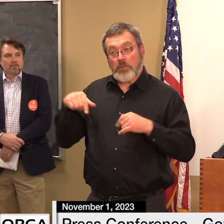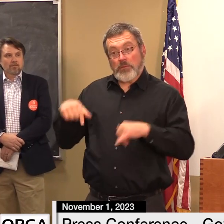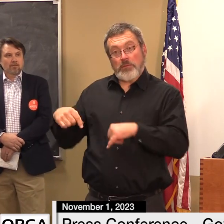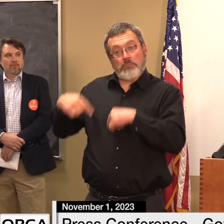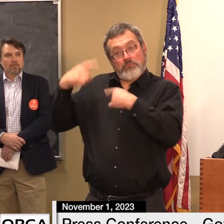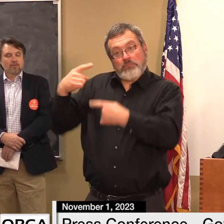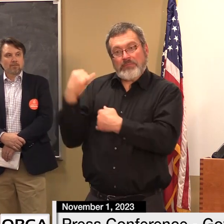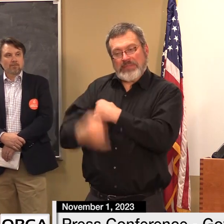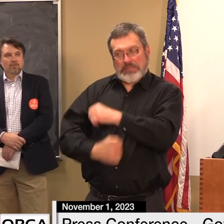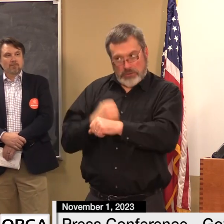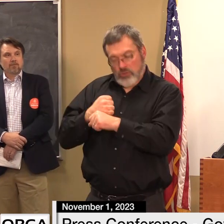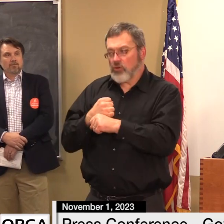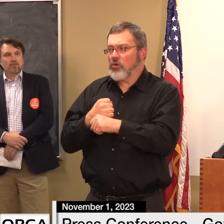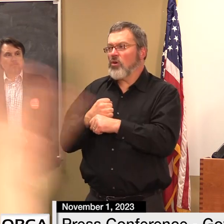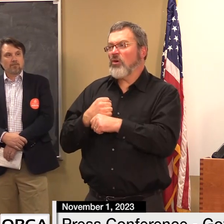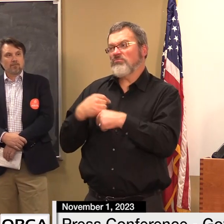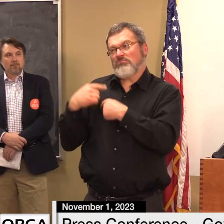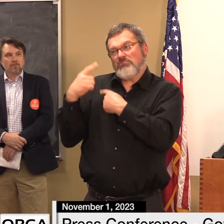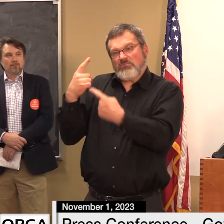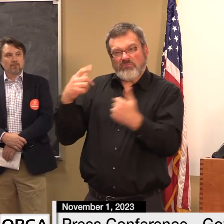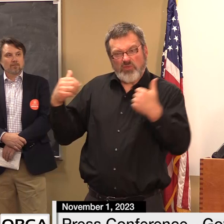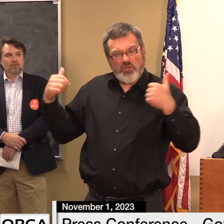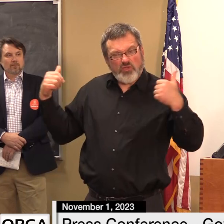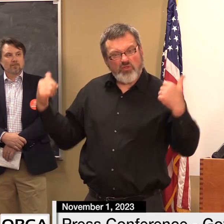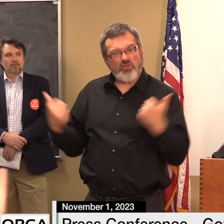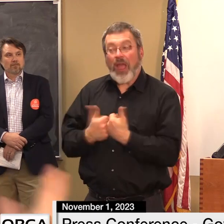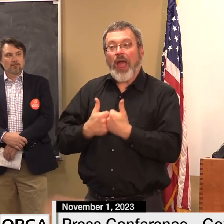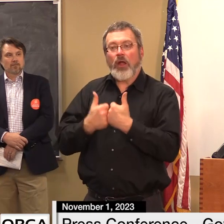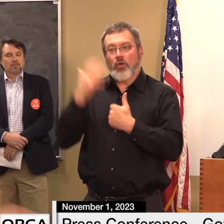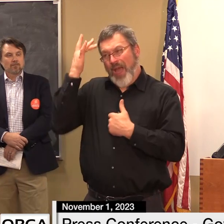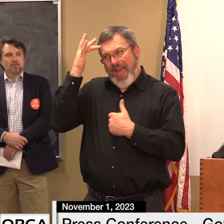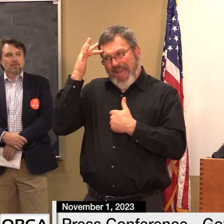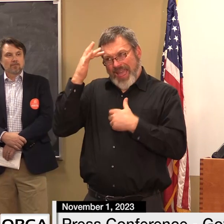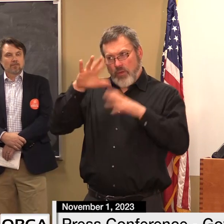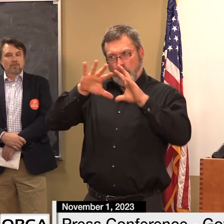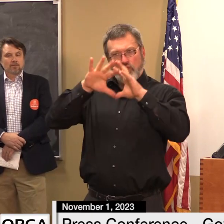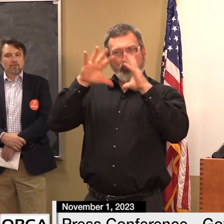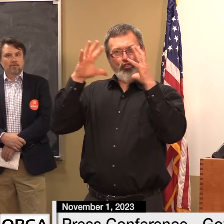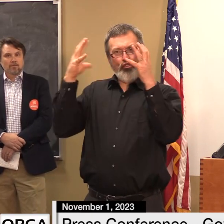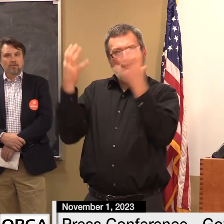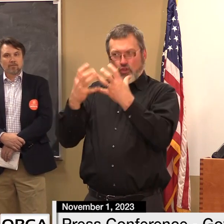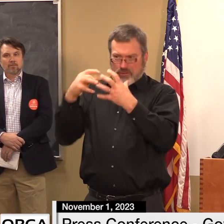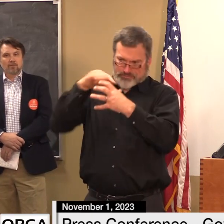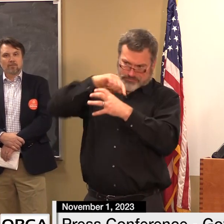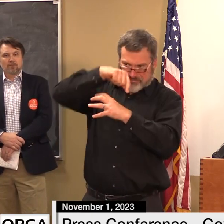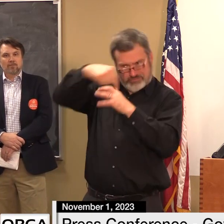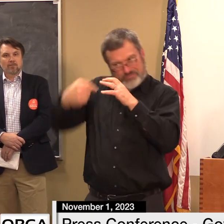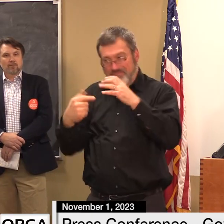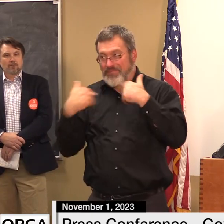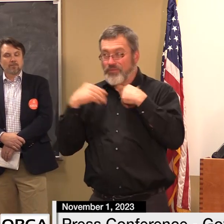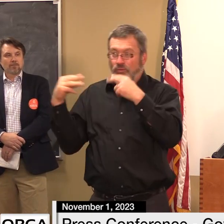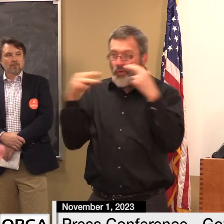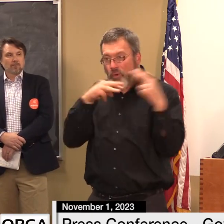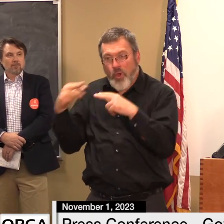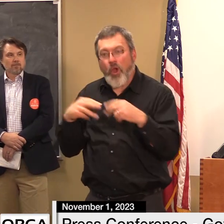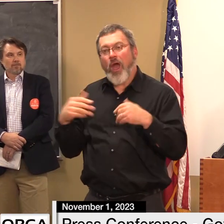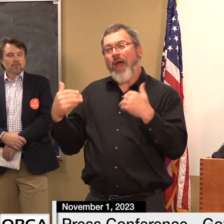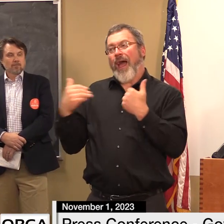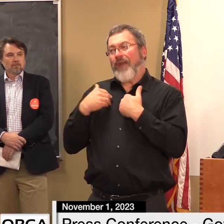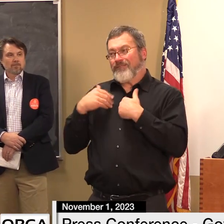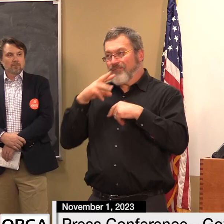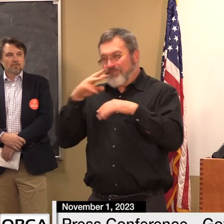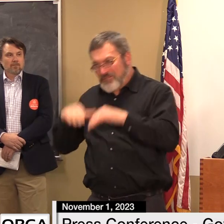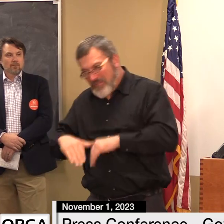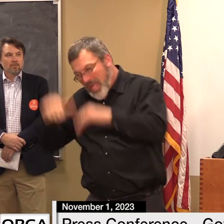world that are having an impact on global fuel prices, the flooding here at home. Everything is putting pressure upon the budgets